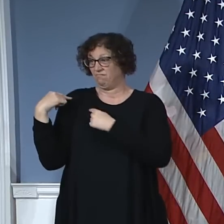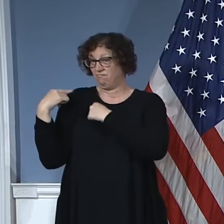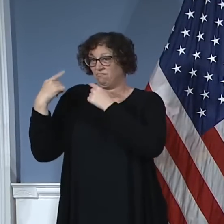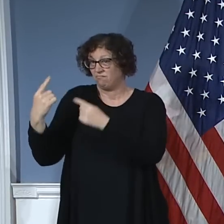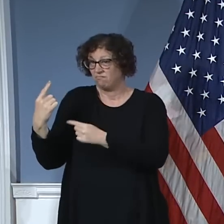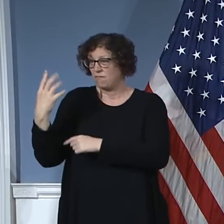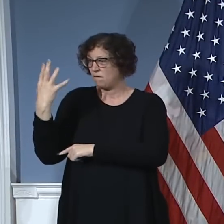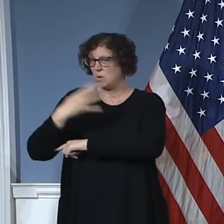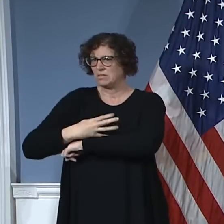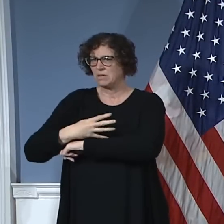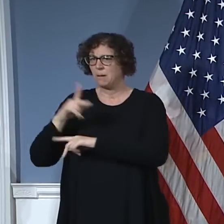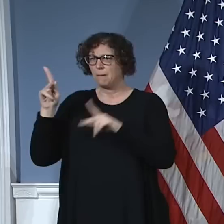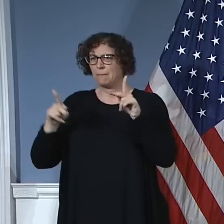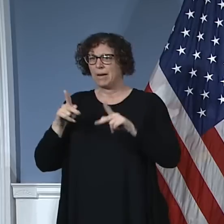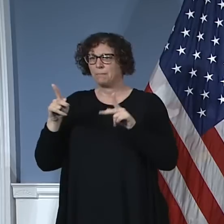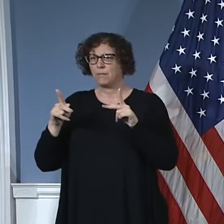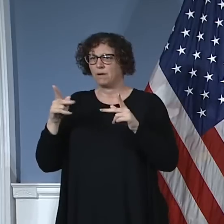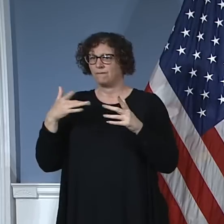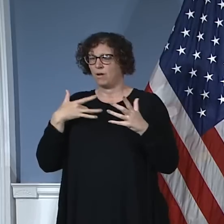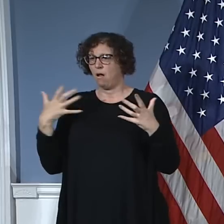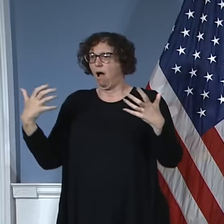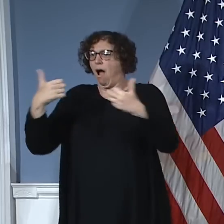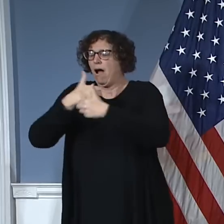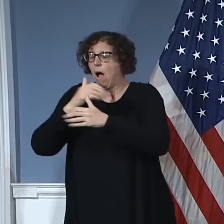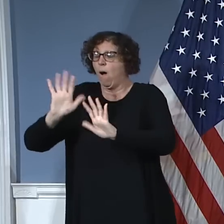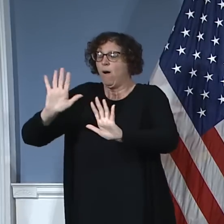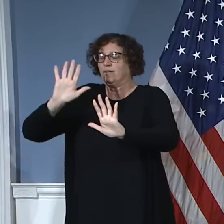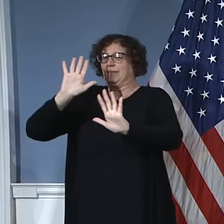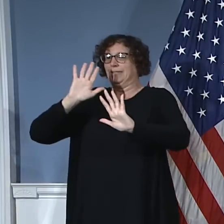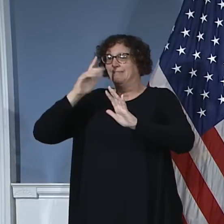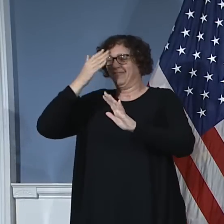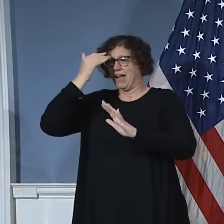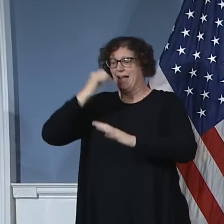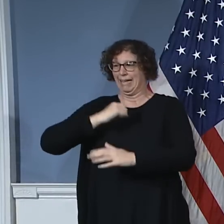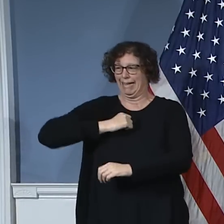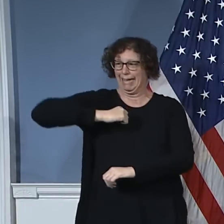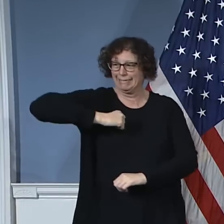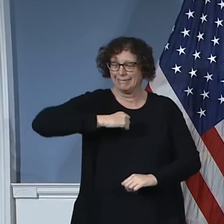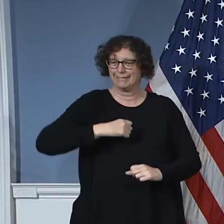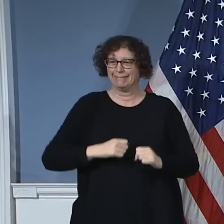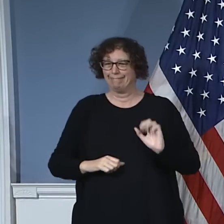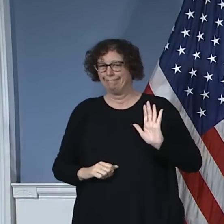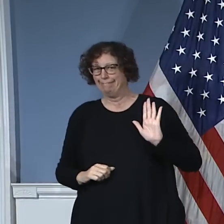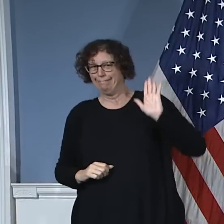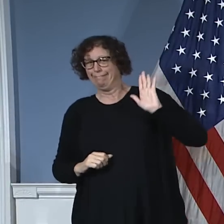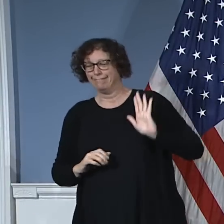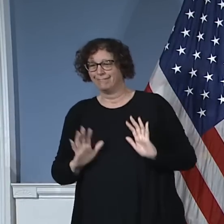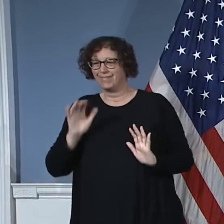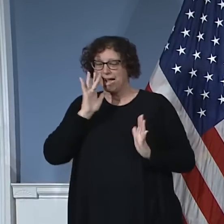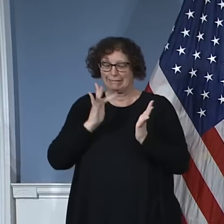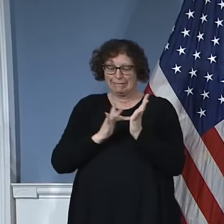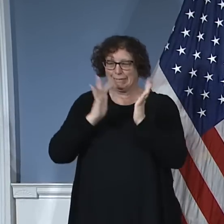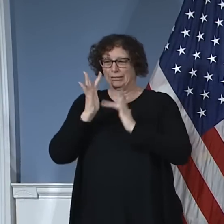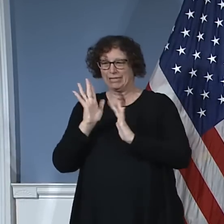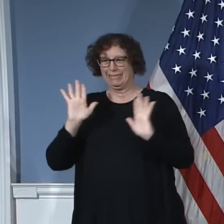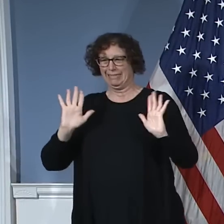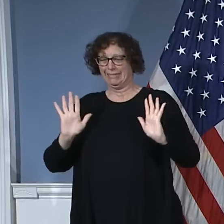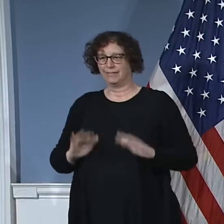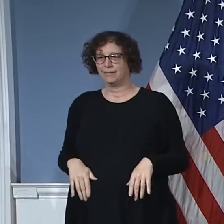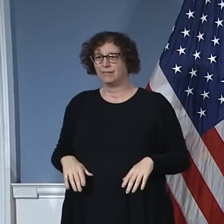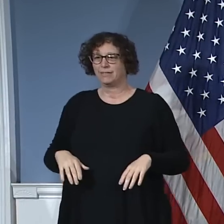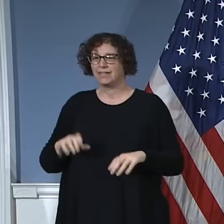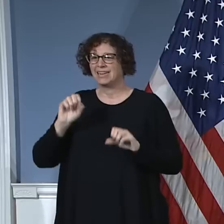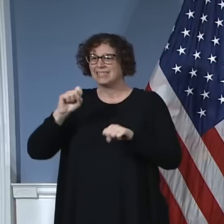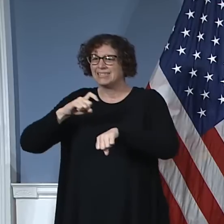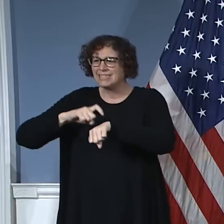or start to want to hug someone they know, and they stop themselves almost without exception. I find that sort of sudden stop. It's going to take us a long time